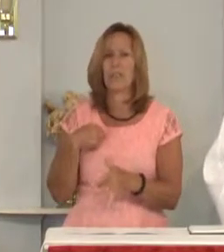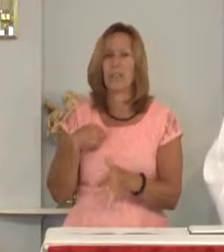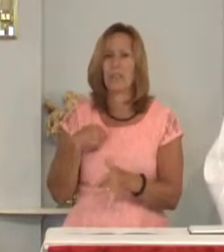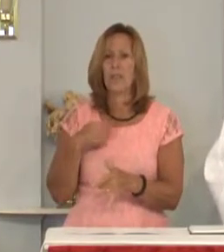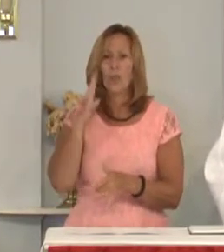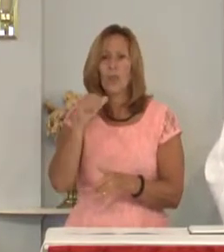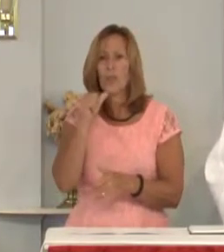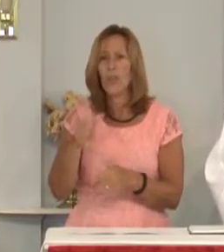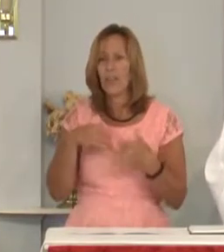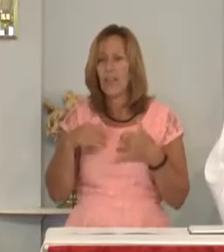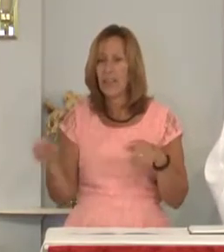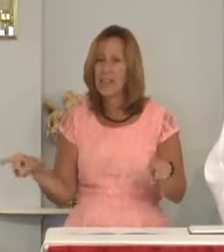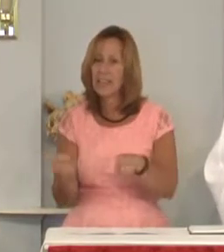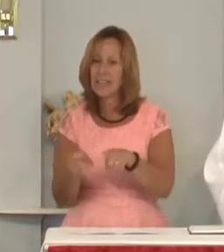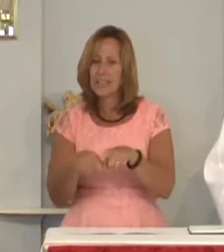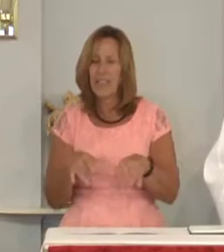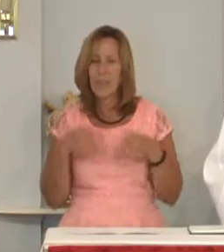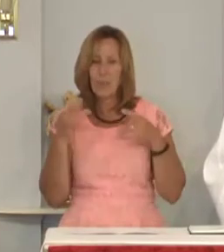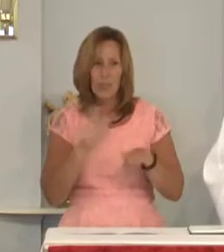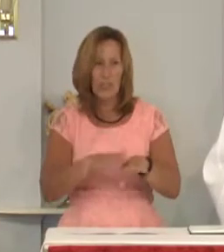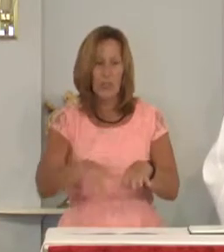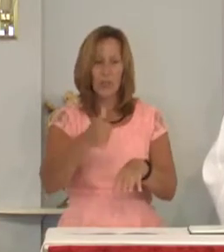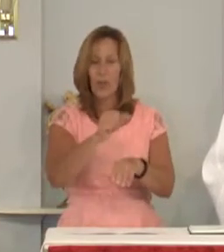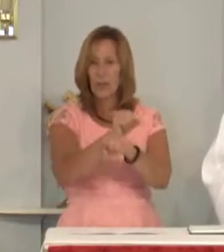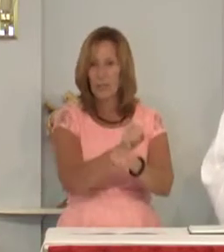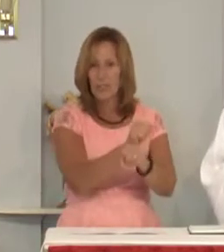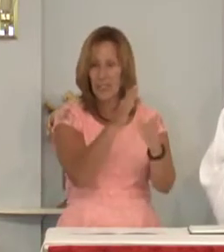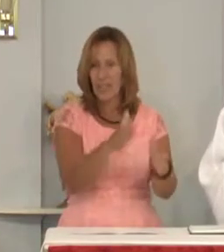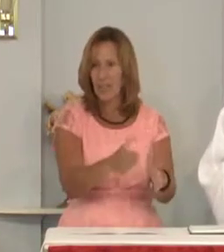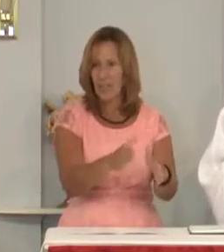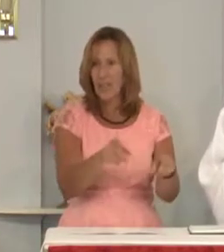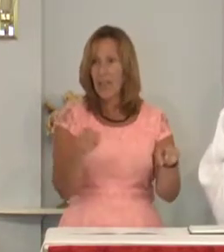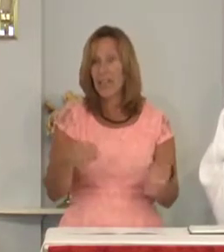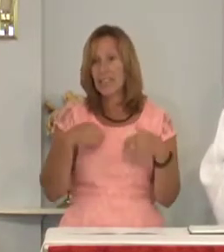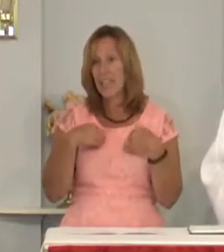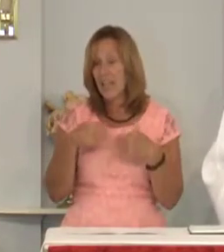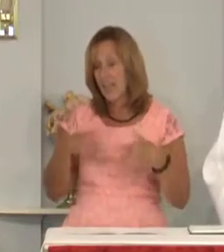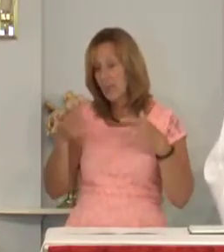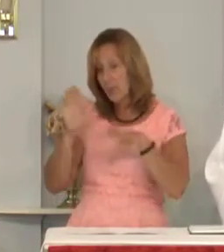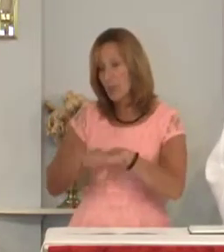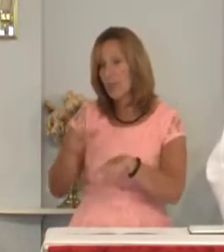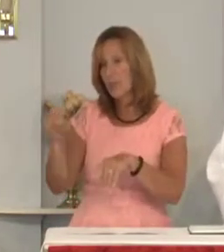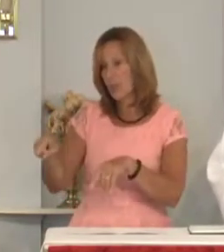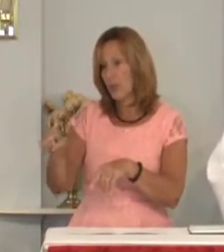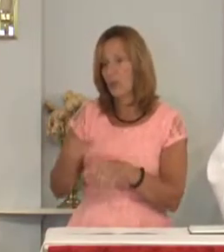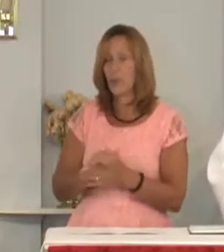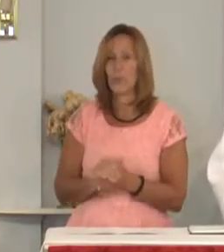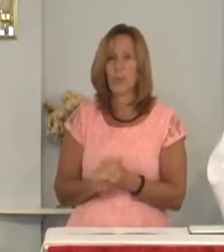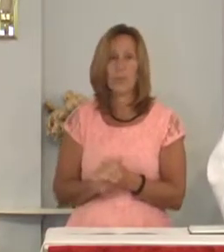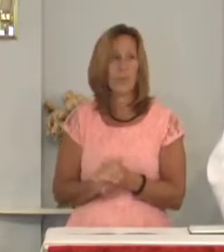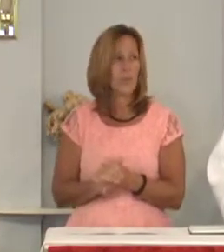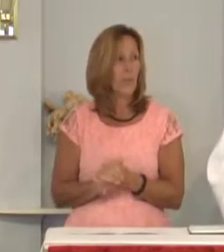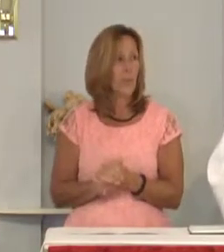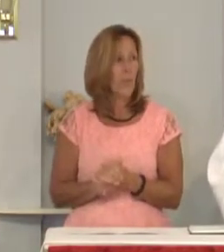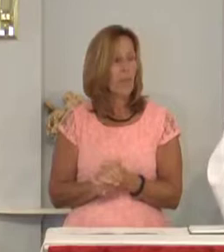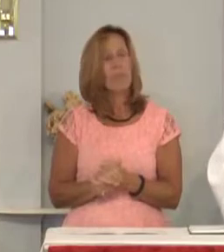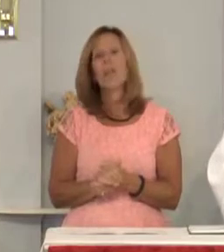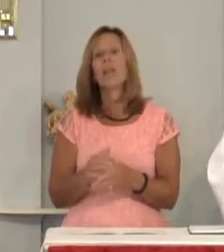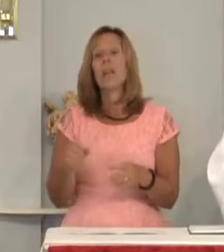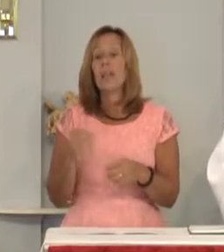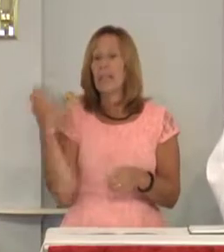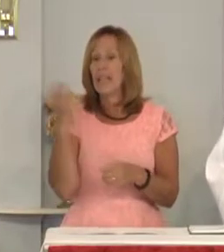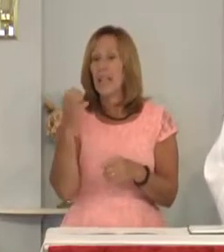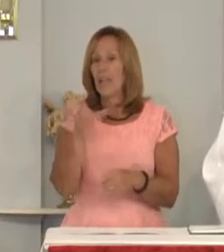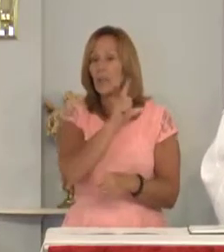Should you not have had mercy on your fellow slave as I had mercy on you? And in